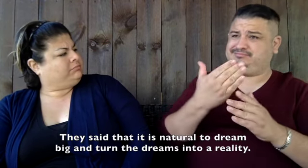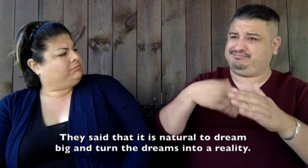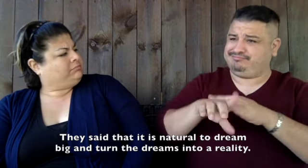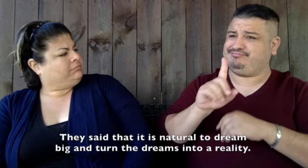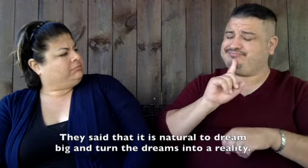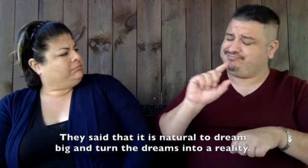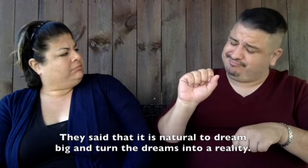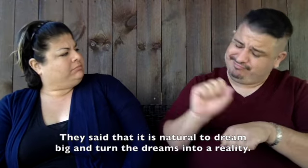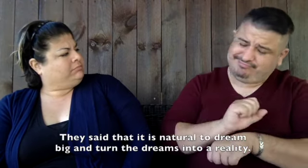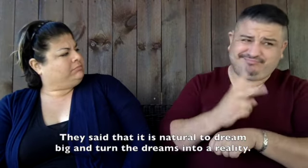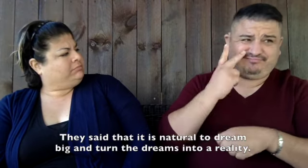reality.